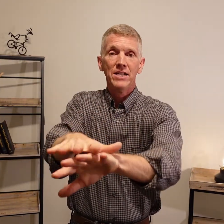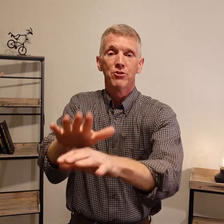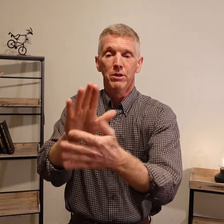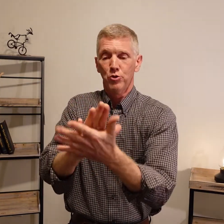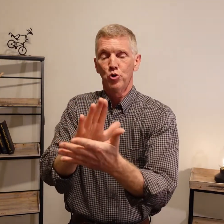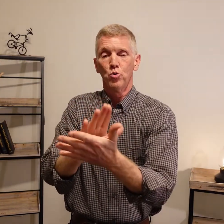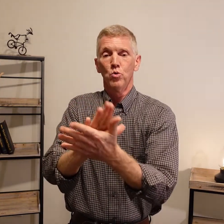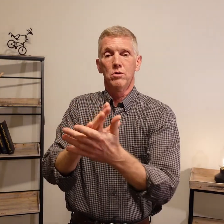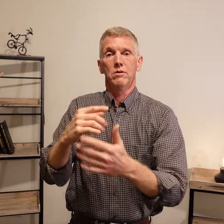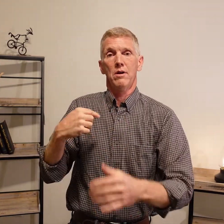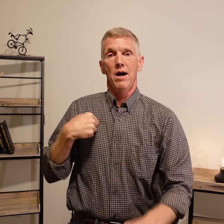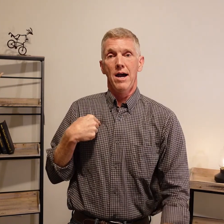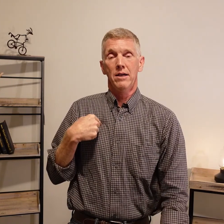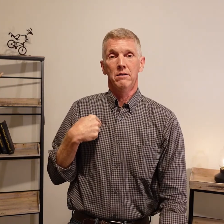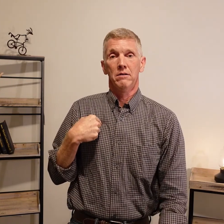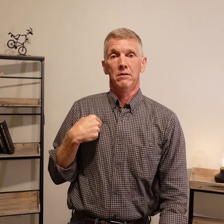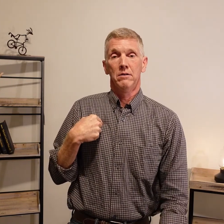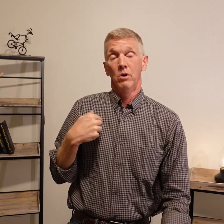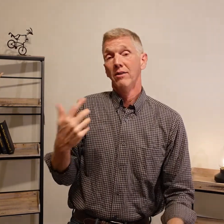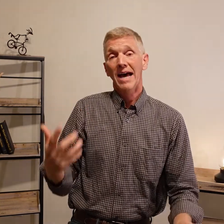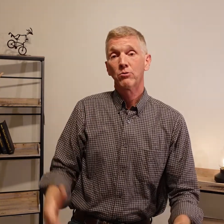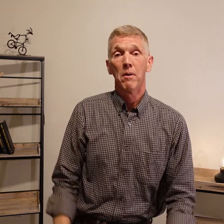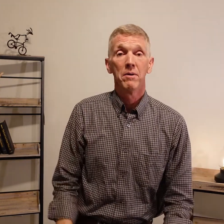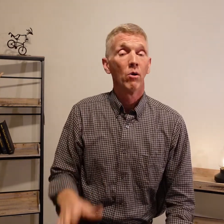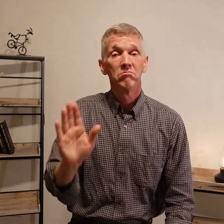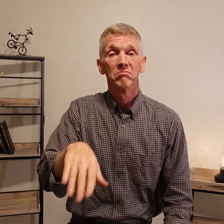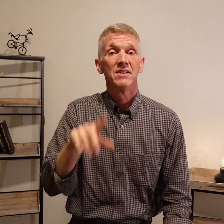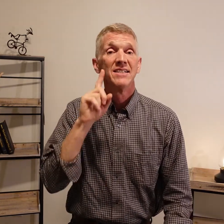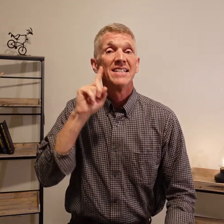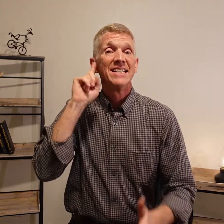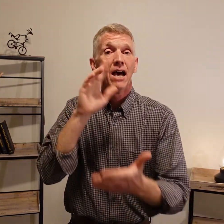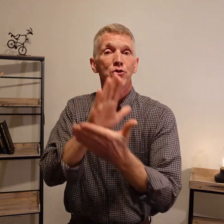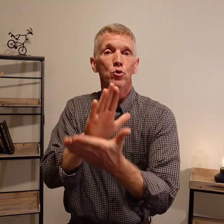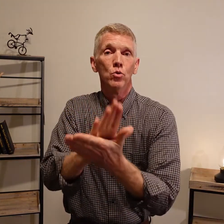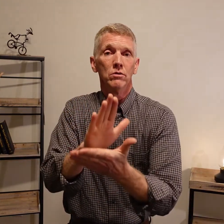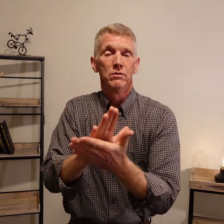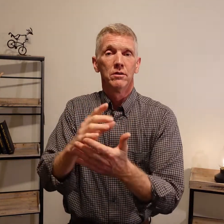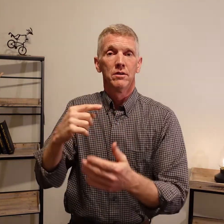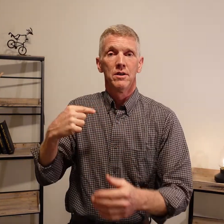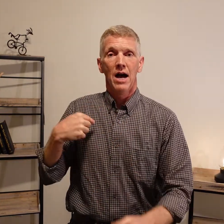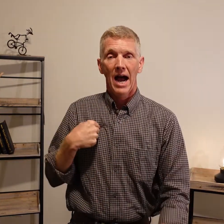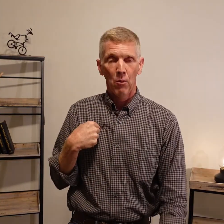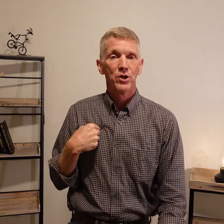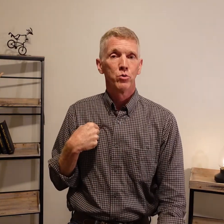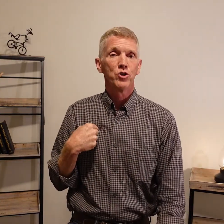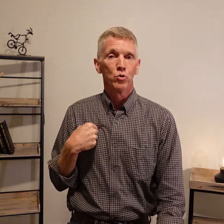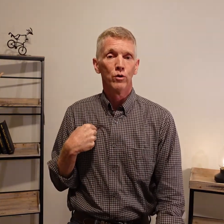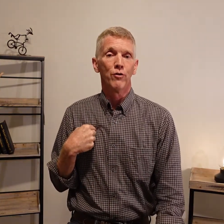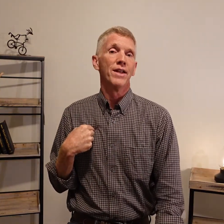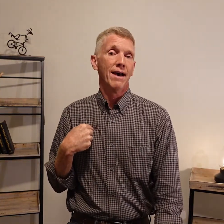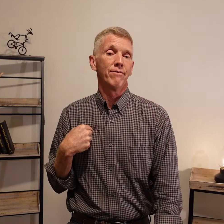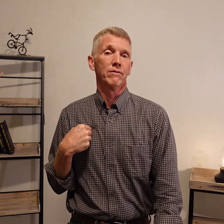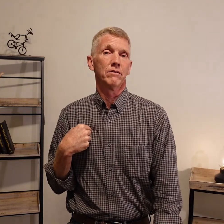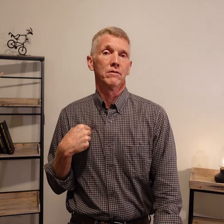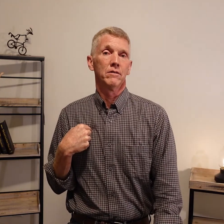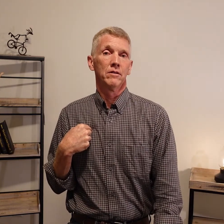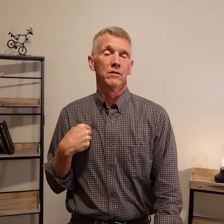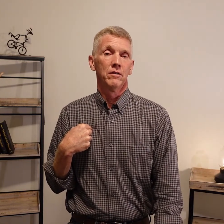Mainstream school, I. Well, last one maybe, deaf school. I went to a school for the deaf. So